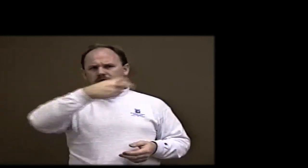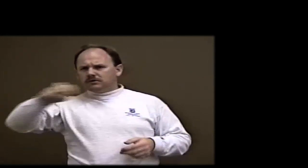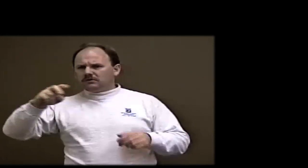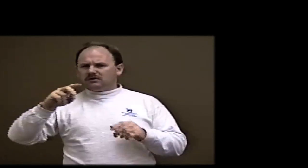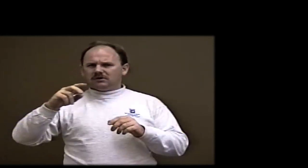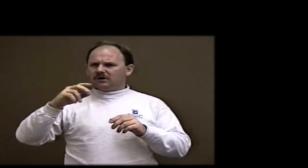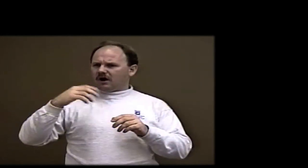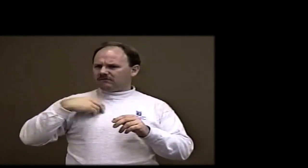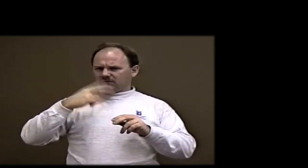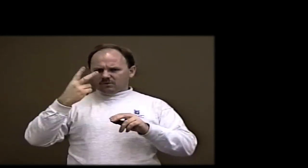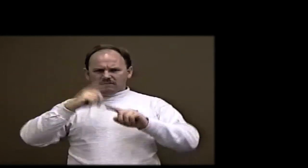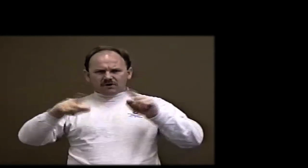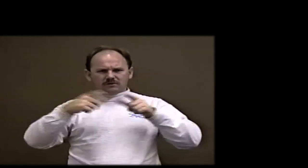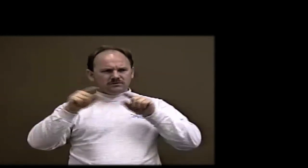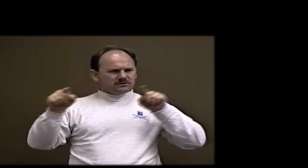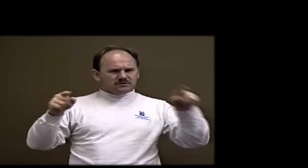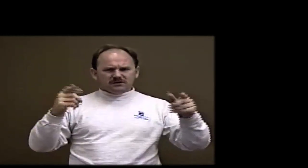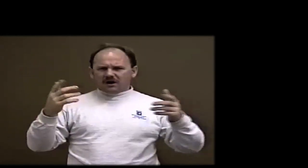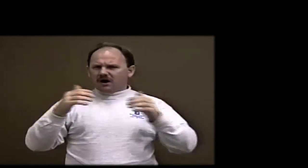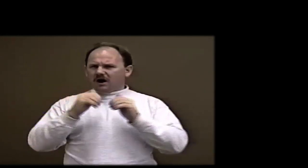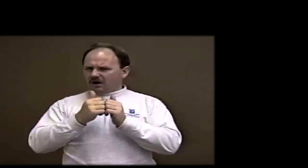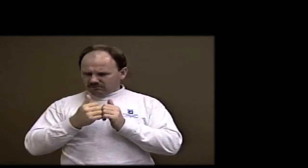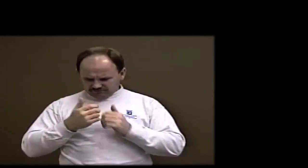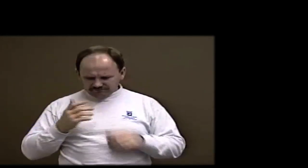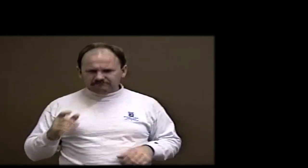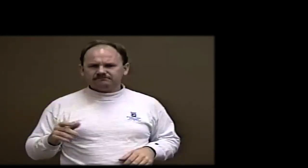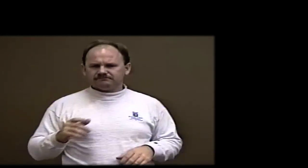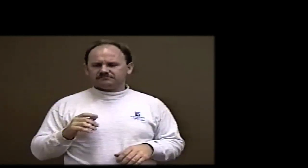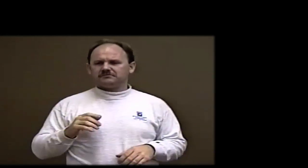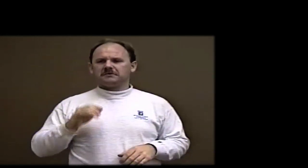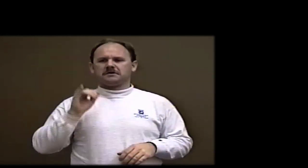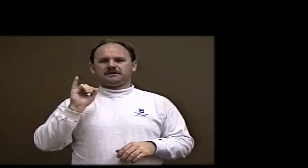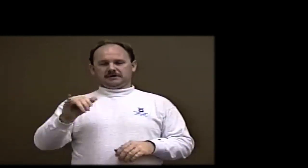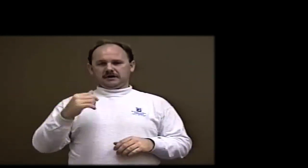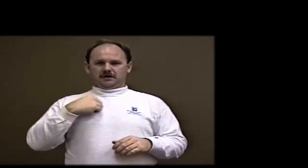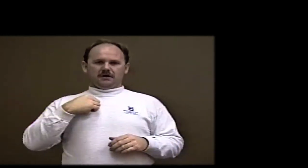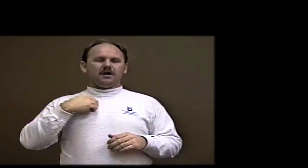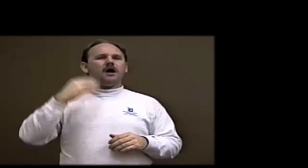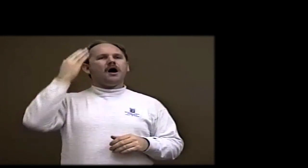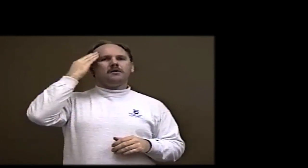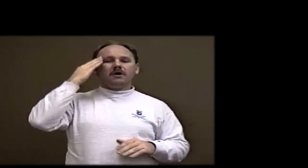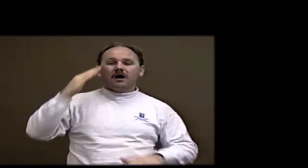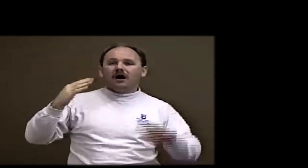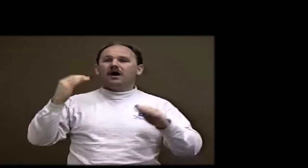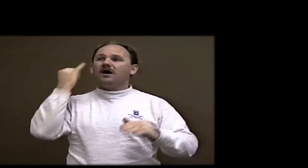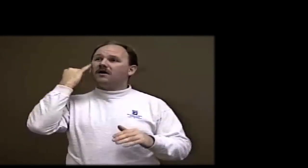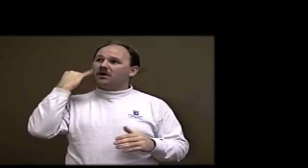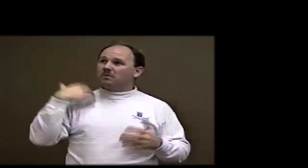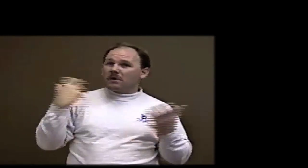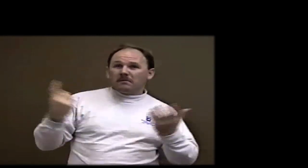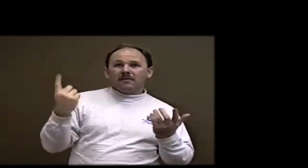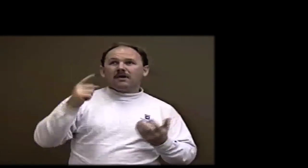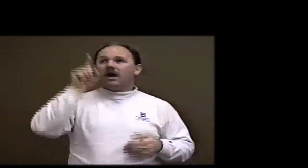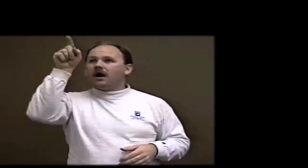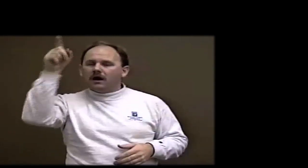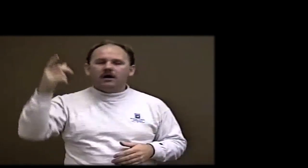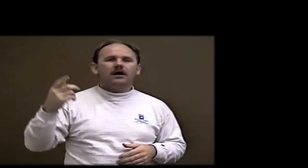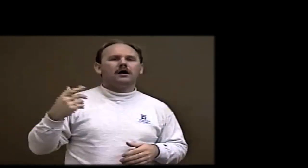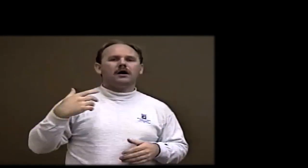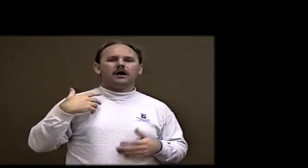something, I would point to it. My mom would sign yes in response and give me the item. I didn't really understand what she